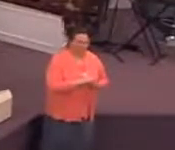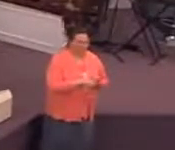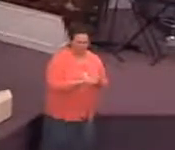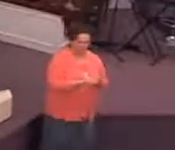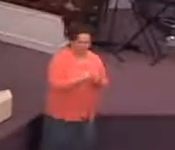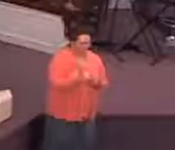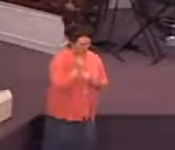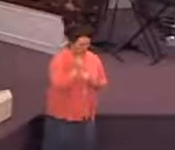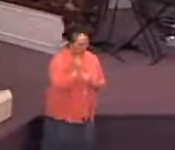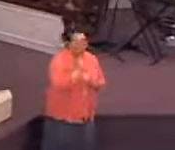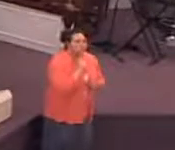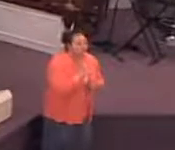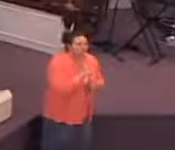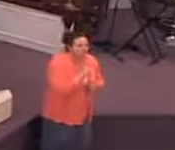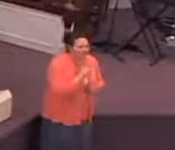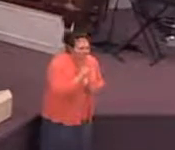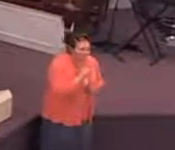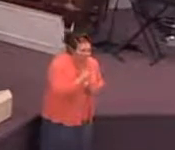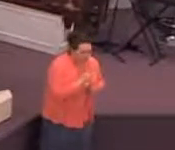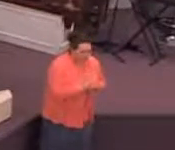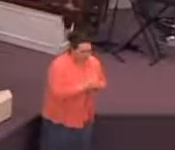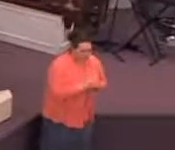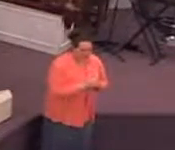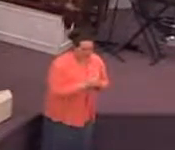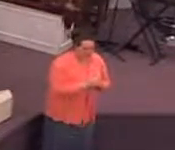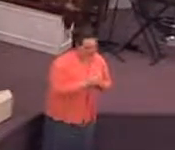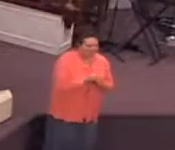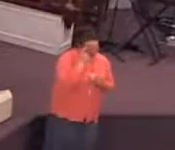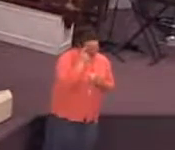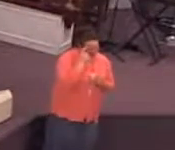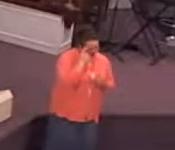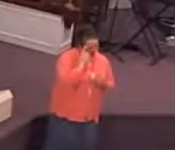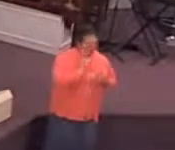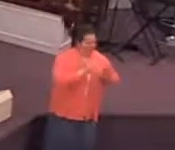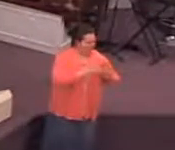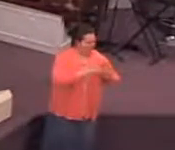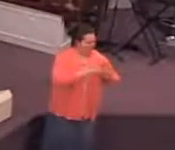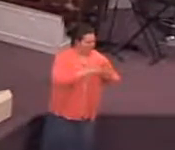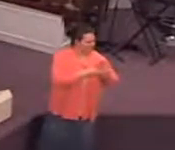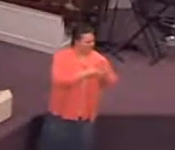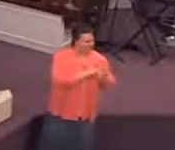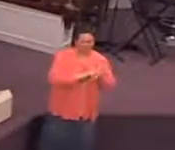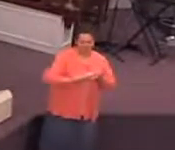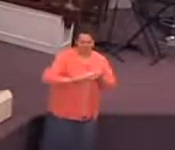Well, I feel a position in the church, and I'm holy and righteous and godly, and